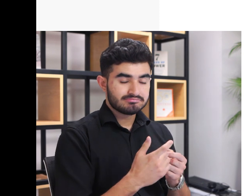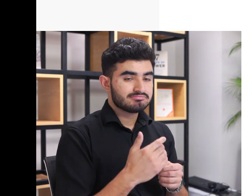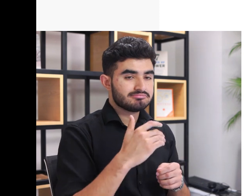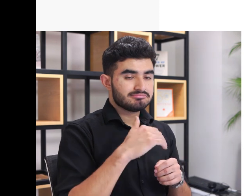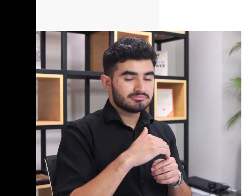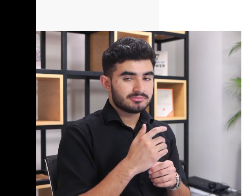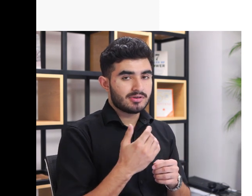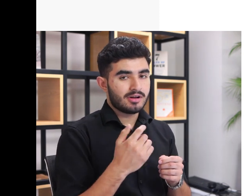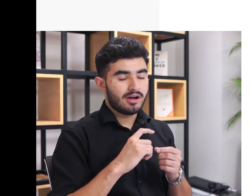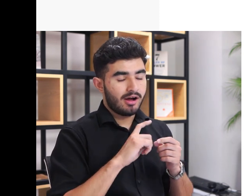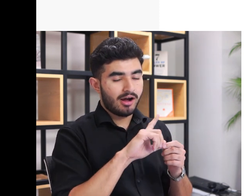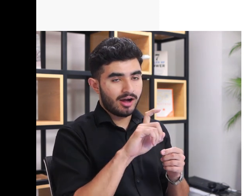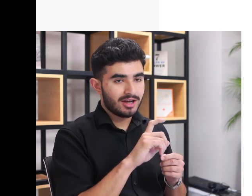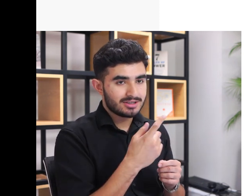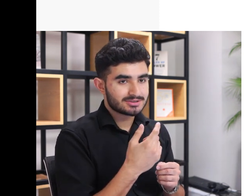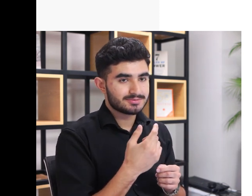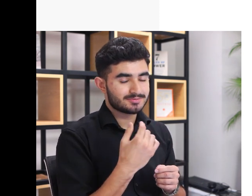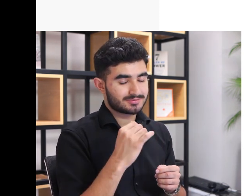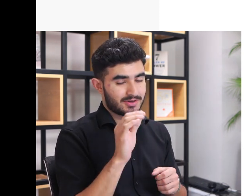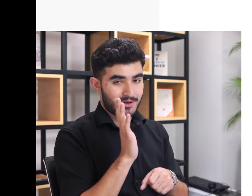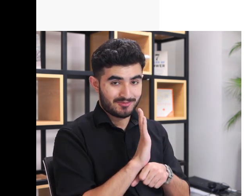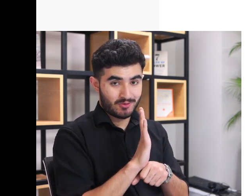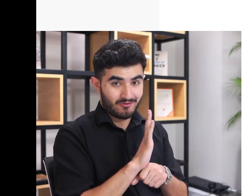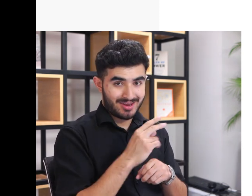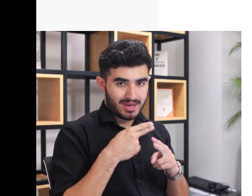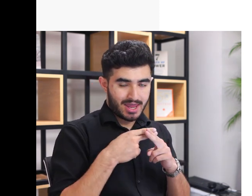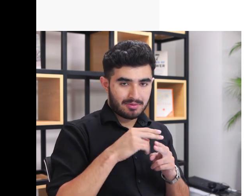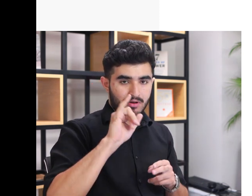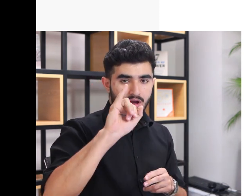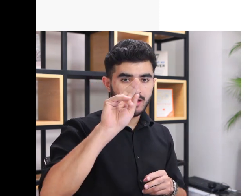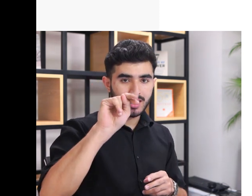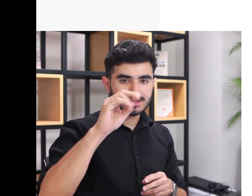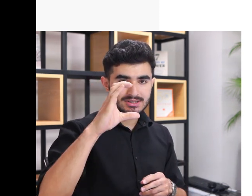Let's give another prompt and ask about the movie Inception.